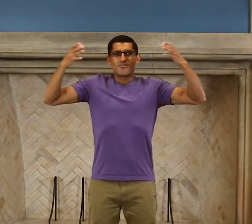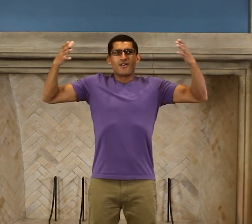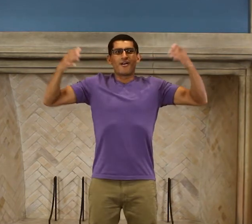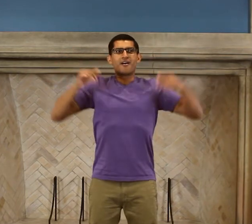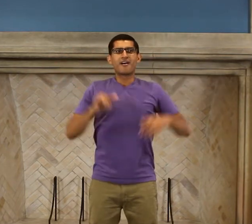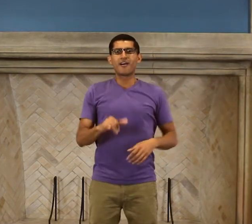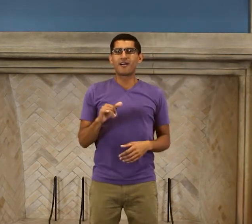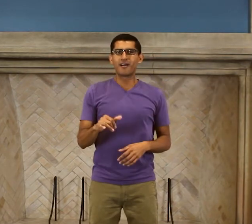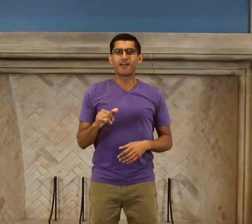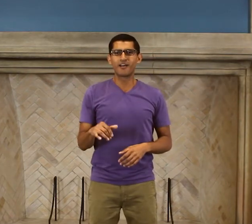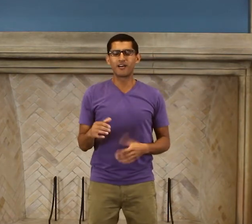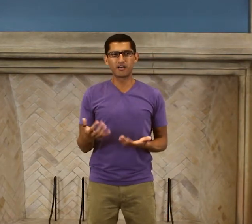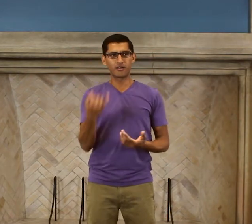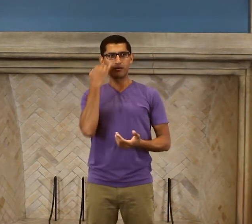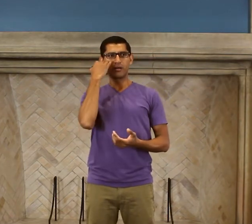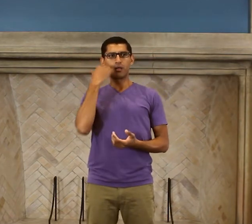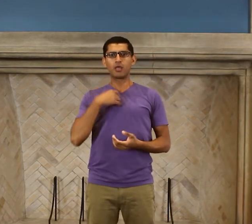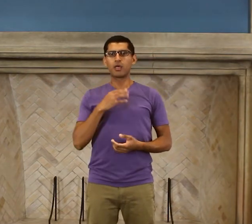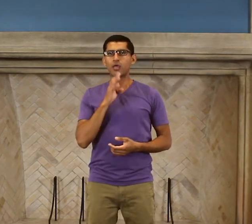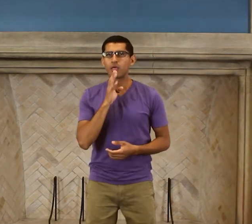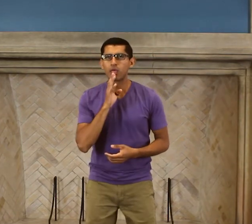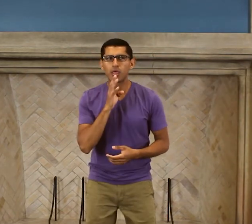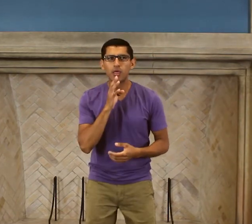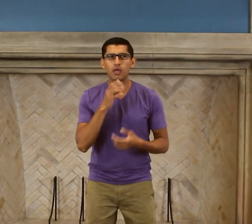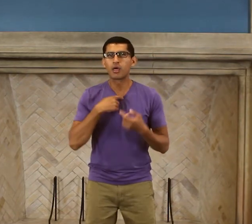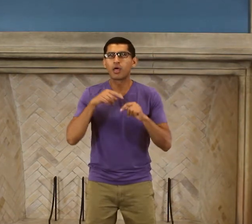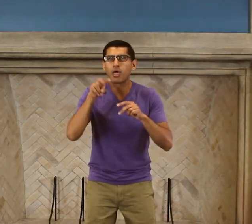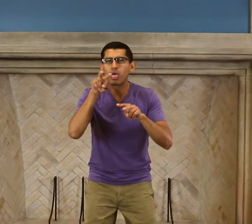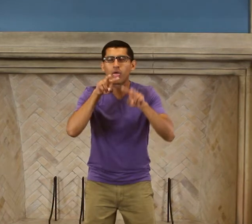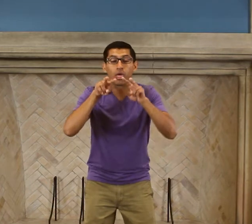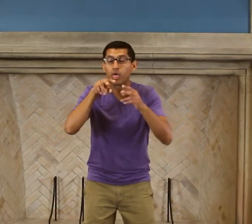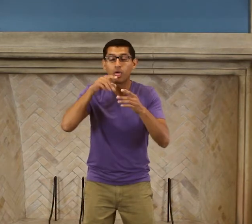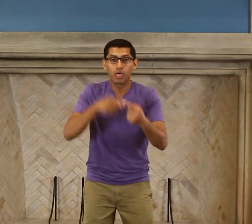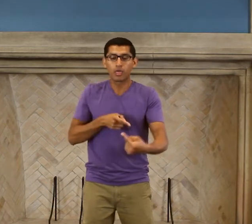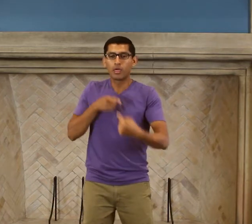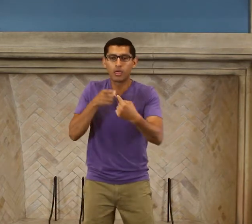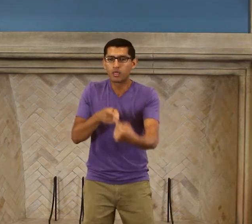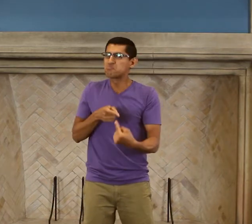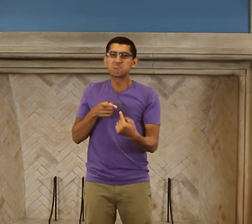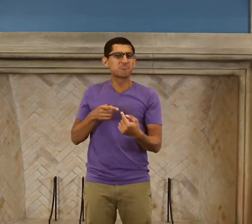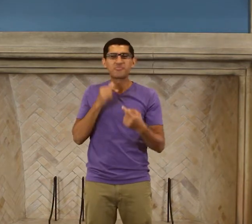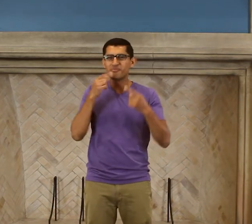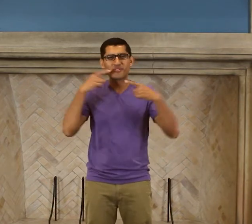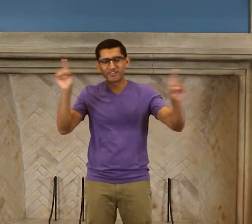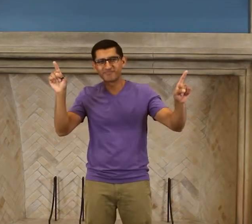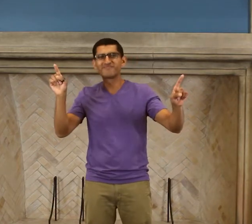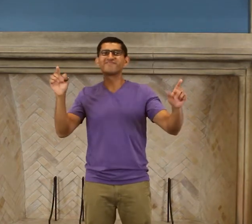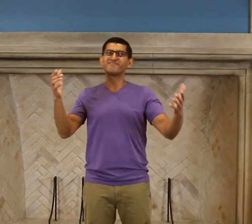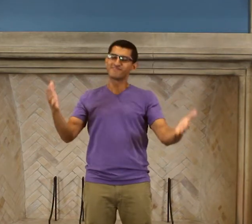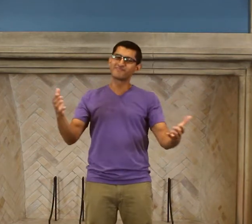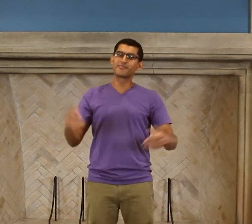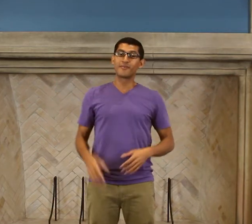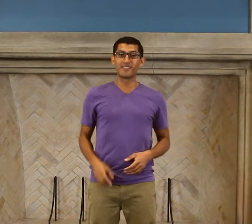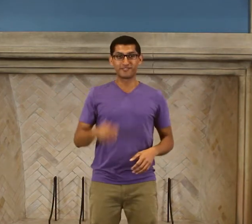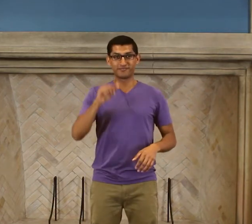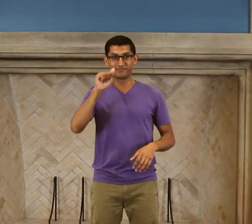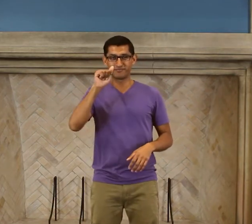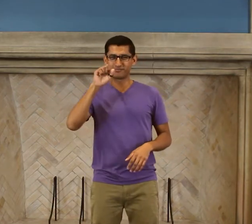My brain grew, and I realized speaking and trying to understand and struggling, it just didn't work.